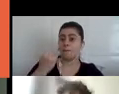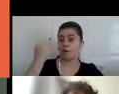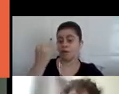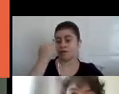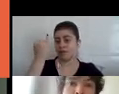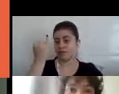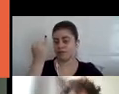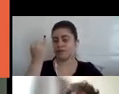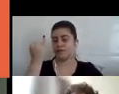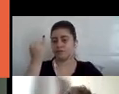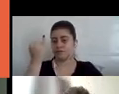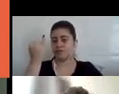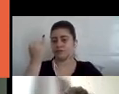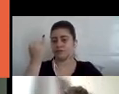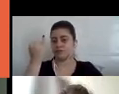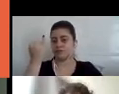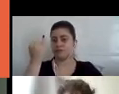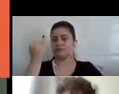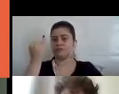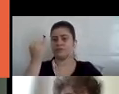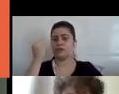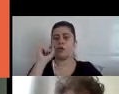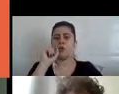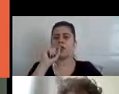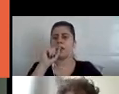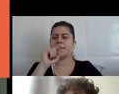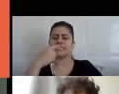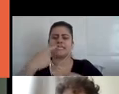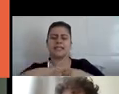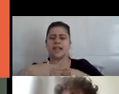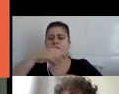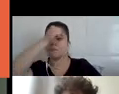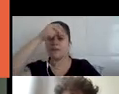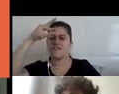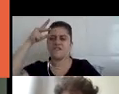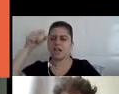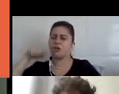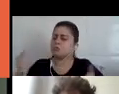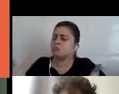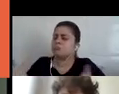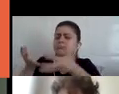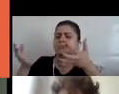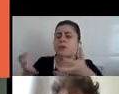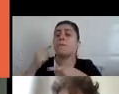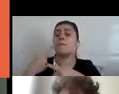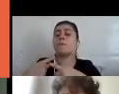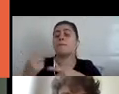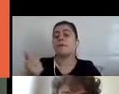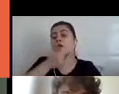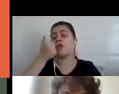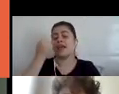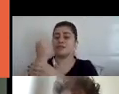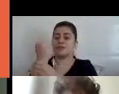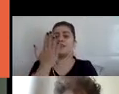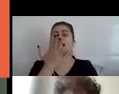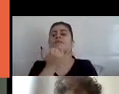course, but in shaping our food systems. Just an example, we had as Milan Pact Secretariat